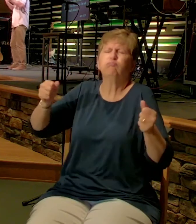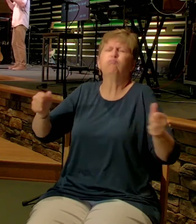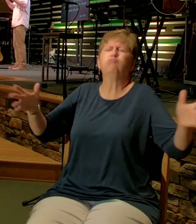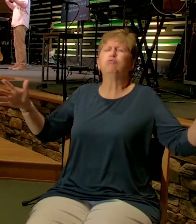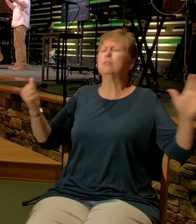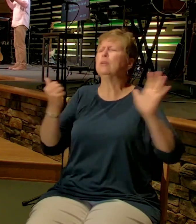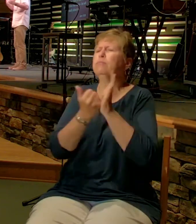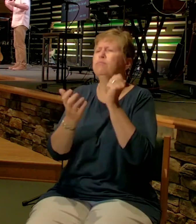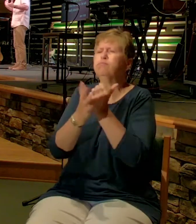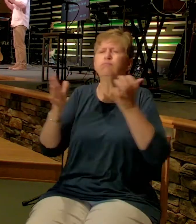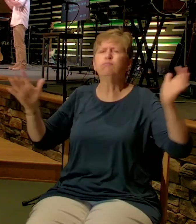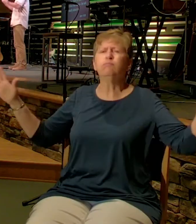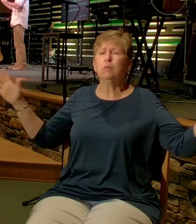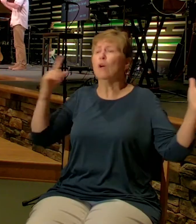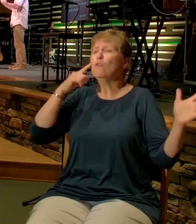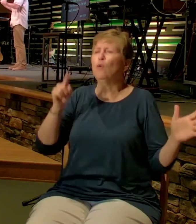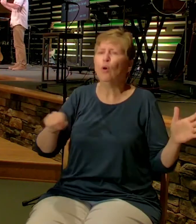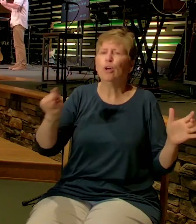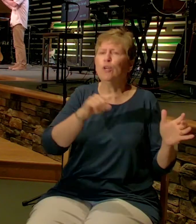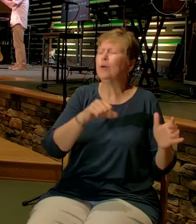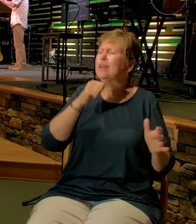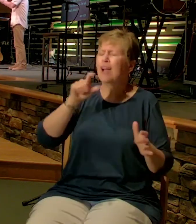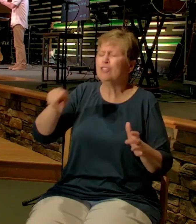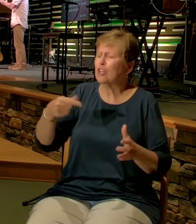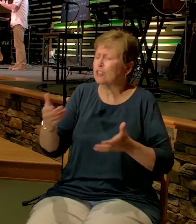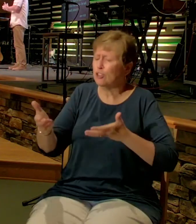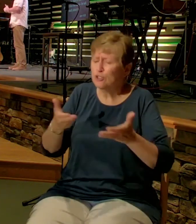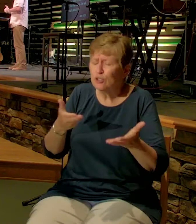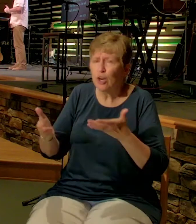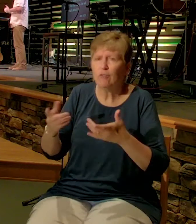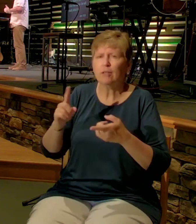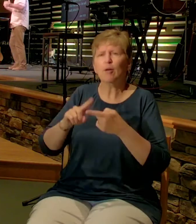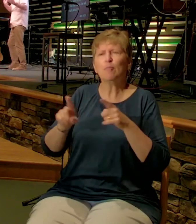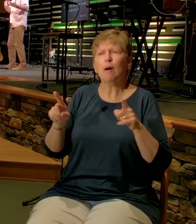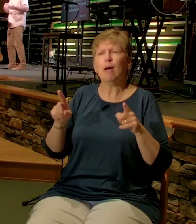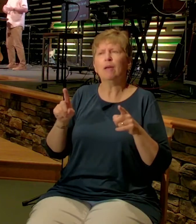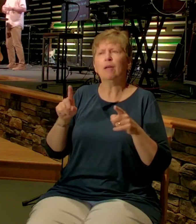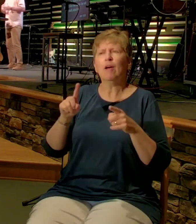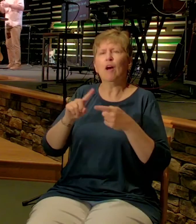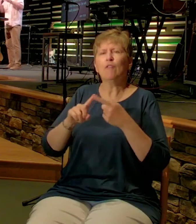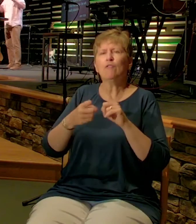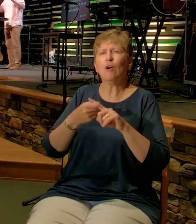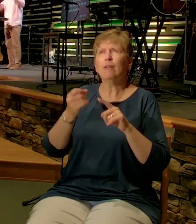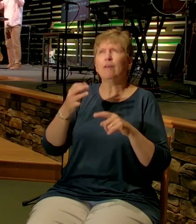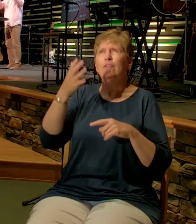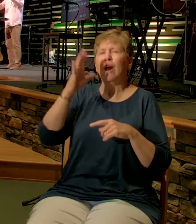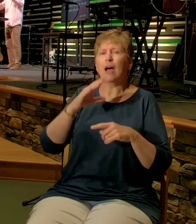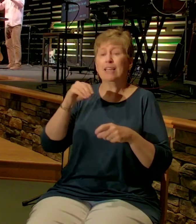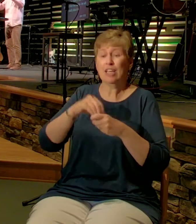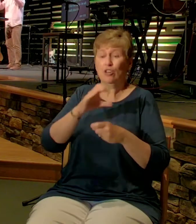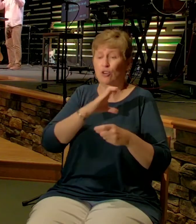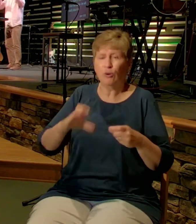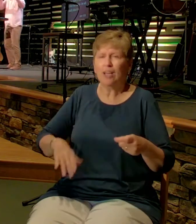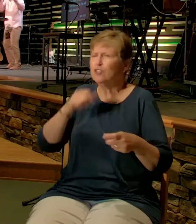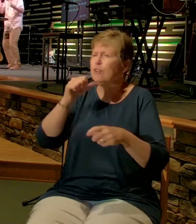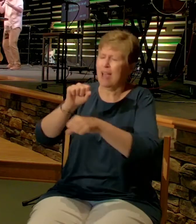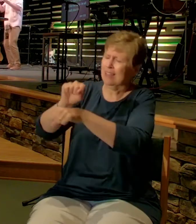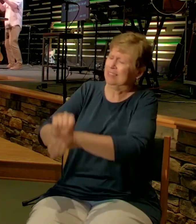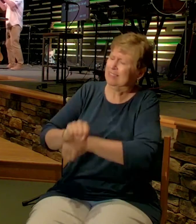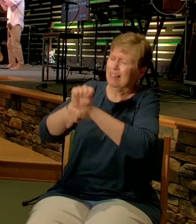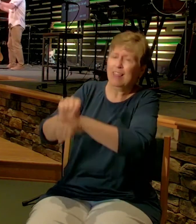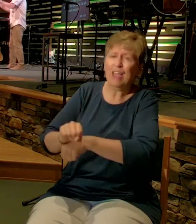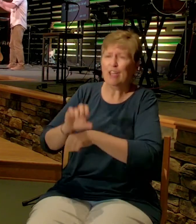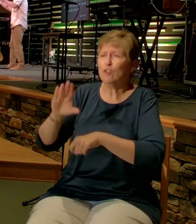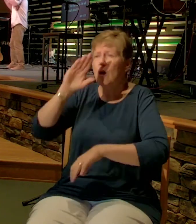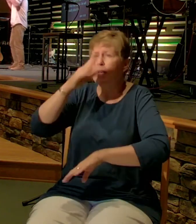you are no longer just a servant, but you are a friend of God. In Christ, you are no longer a slave, but you are a son